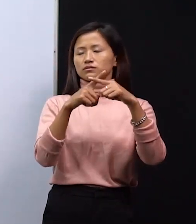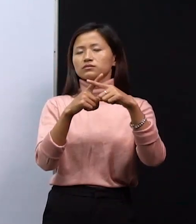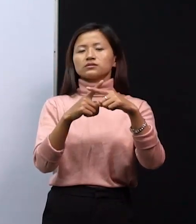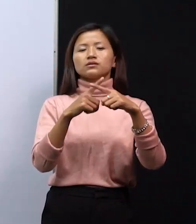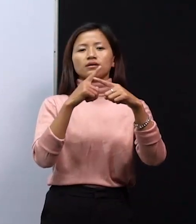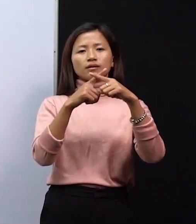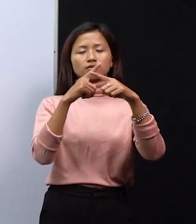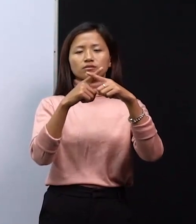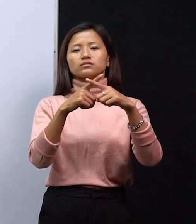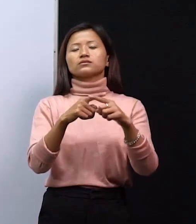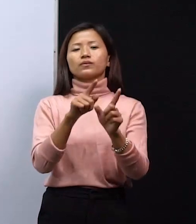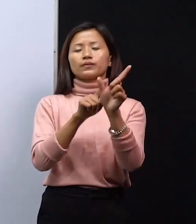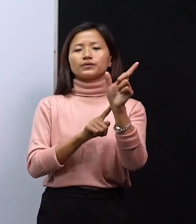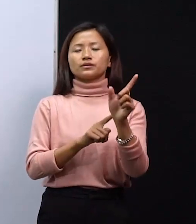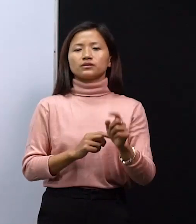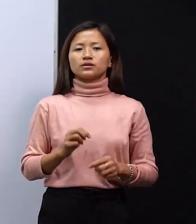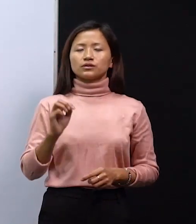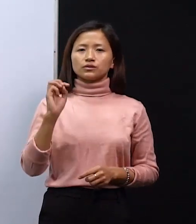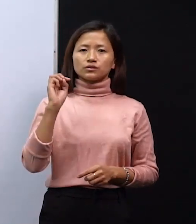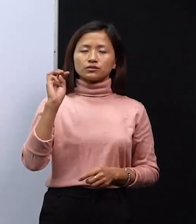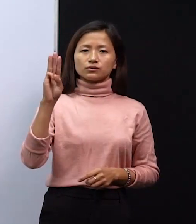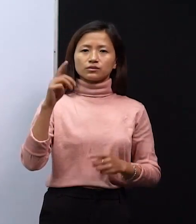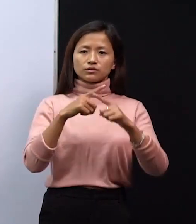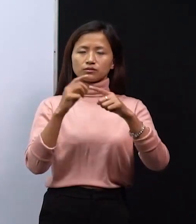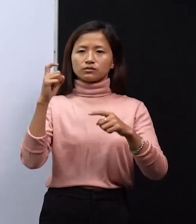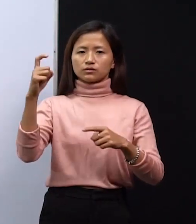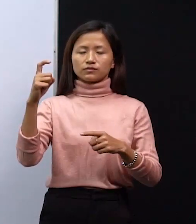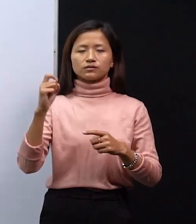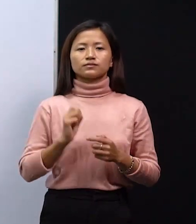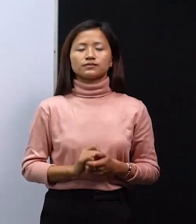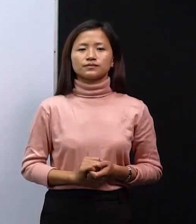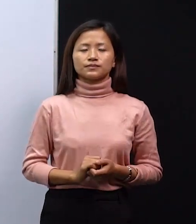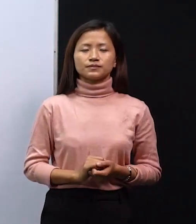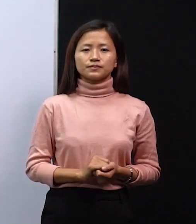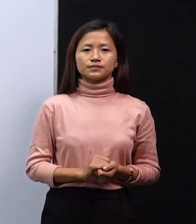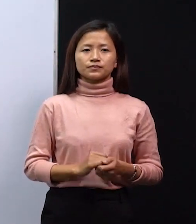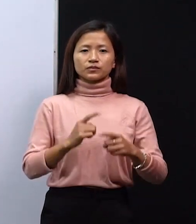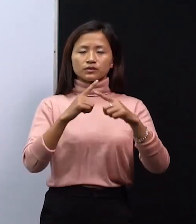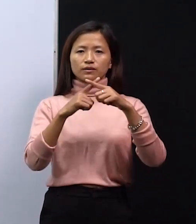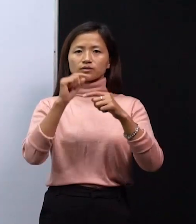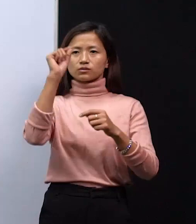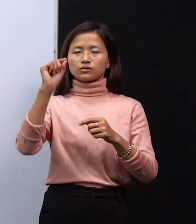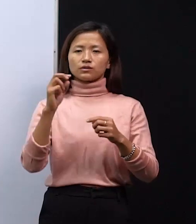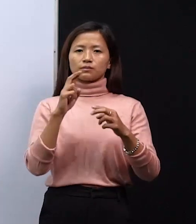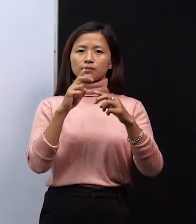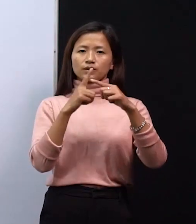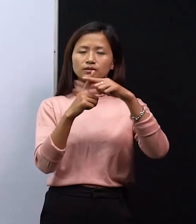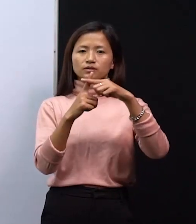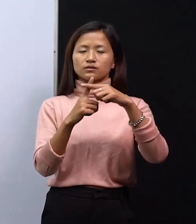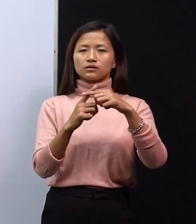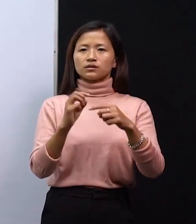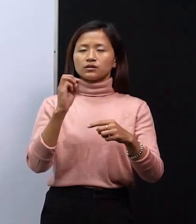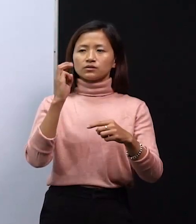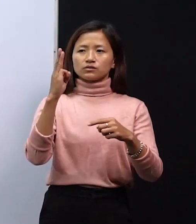will be 3 into 7. Now simply solve it. X square plus